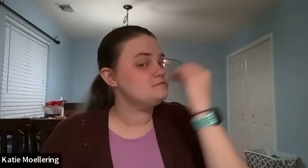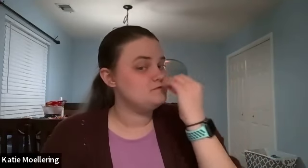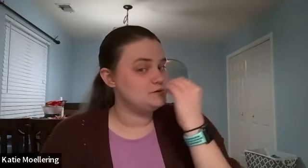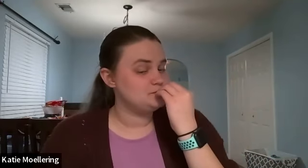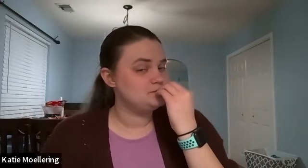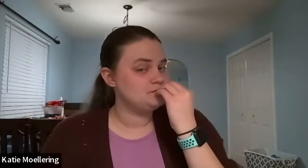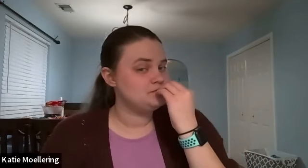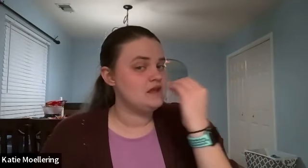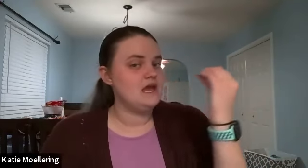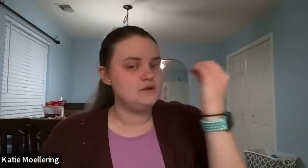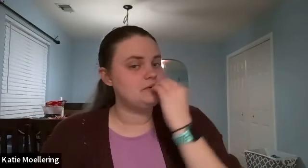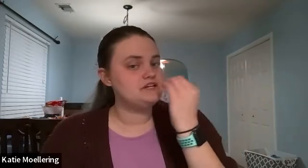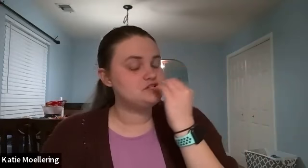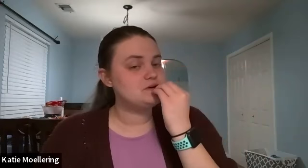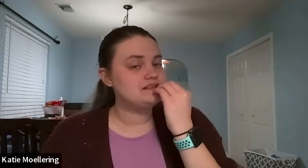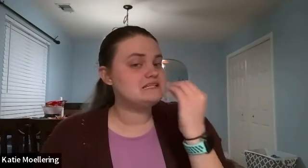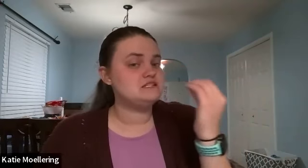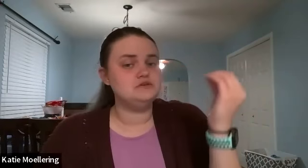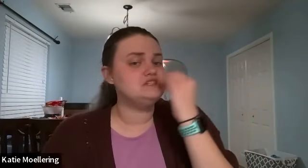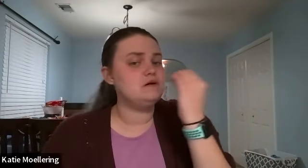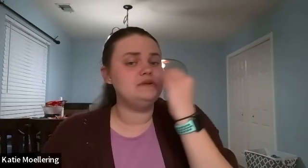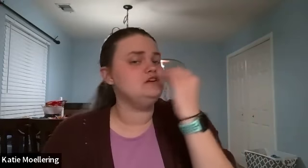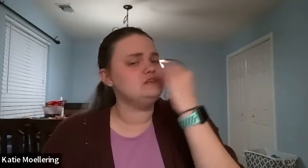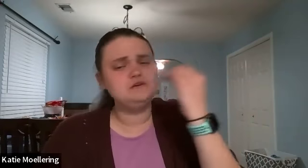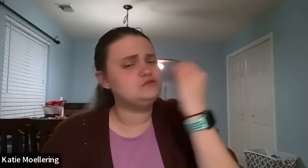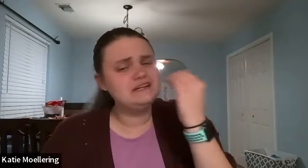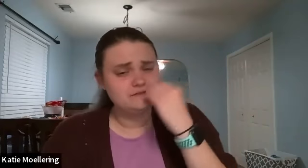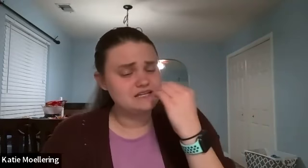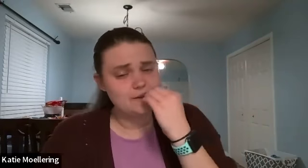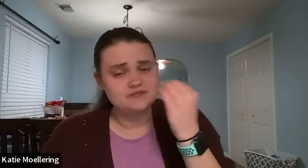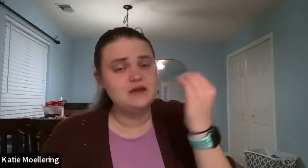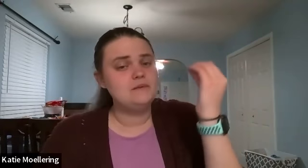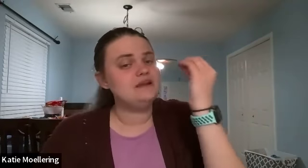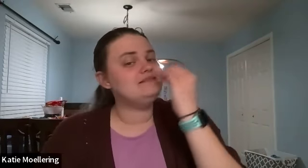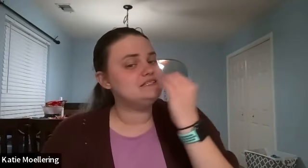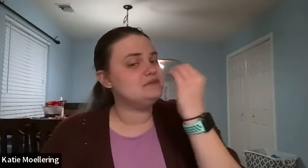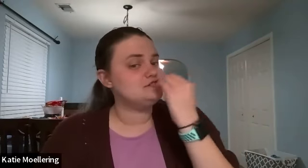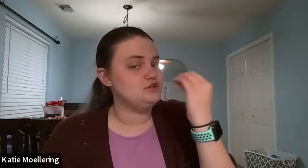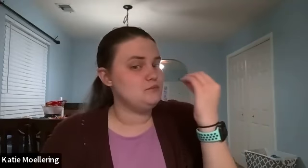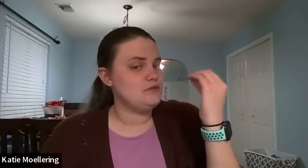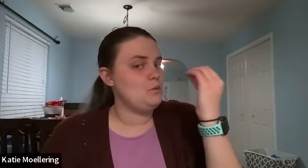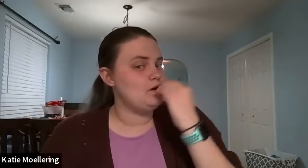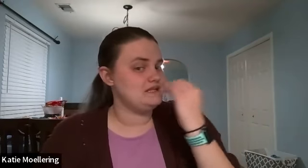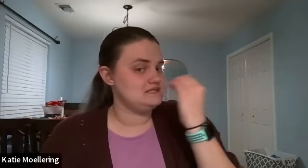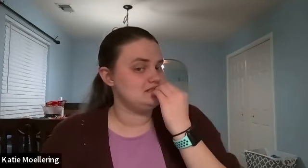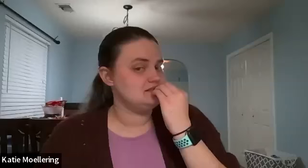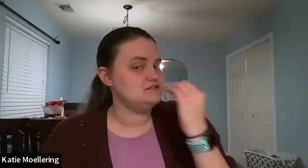Food. And you want to make sure you at least, you can do it 20 different times, but at least make sure you do more than once.